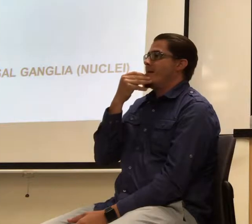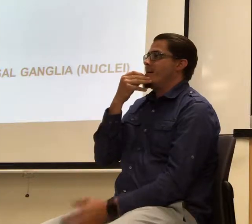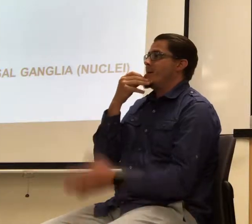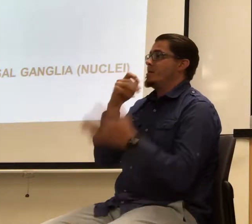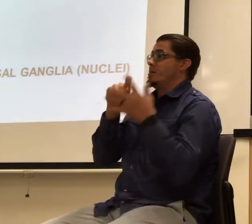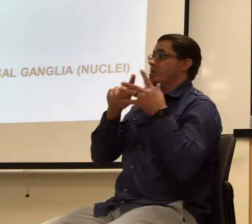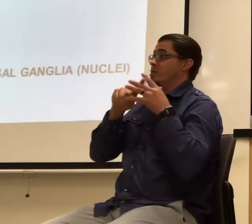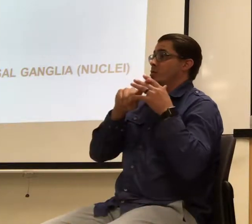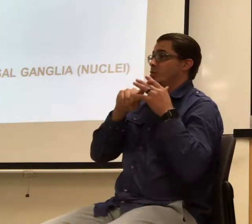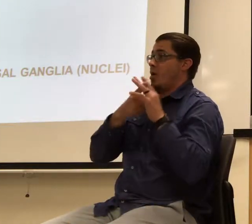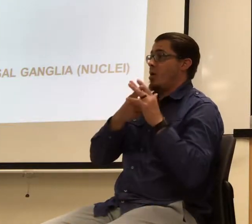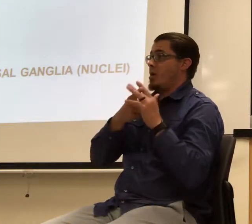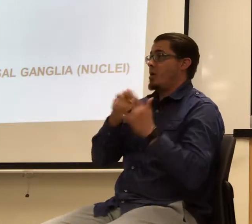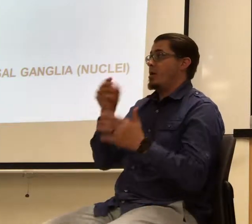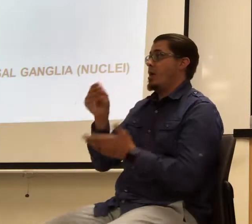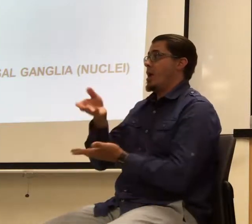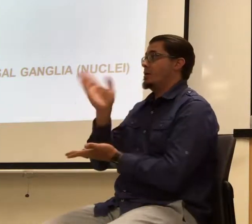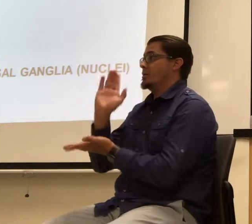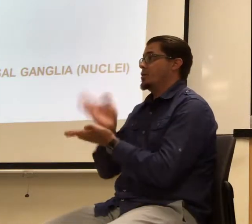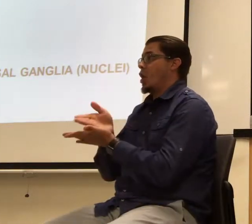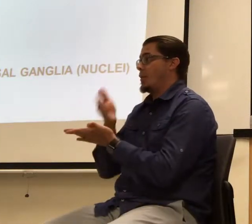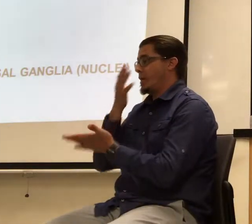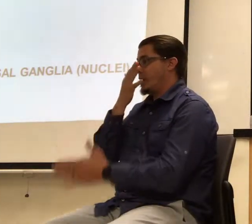and stopping,